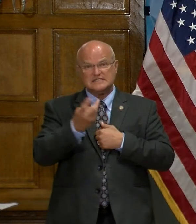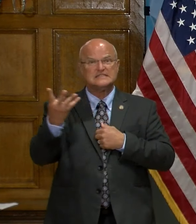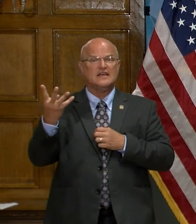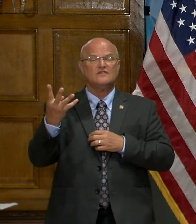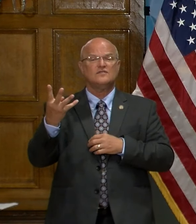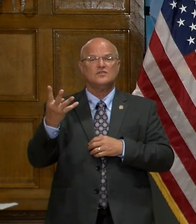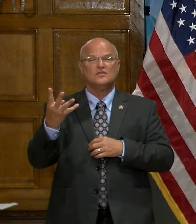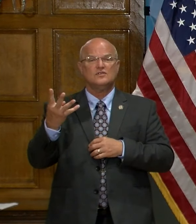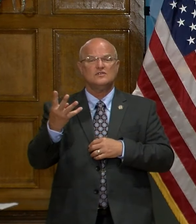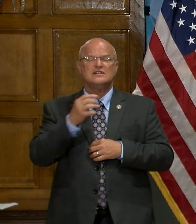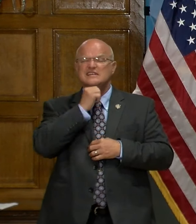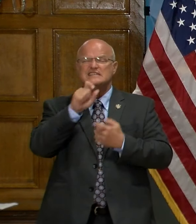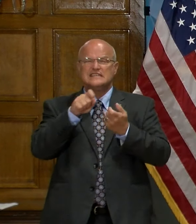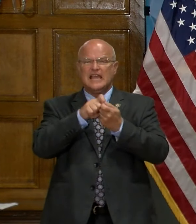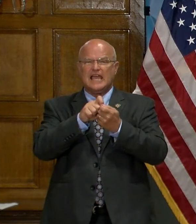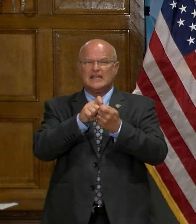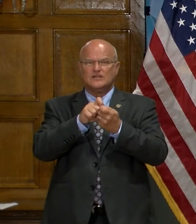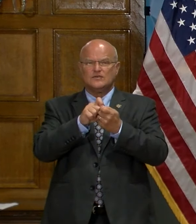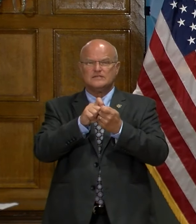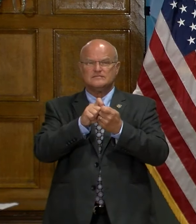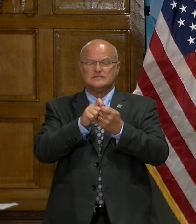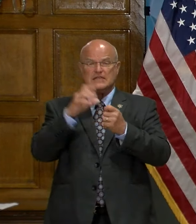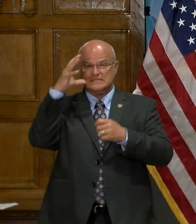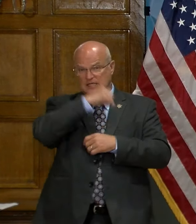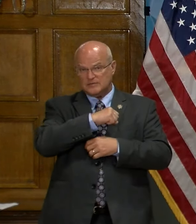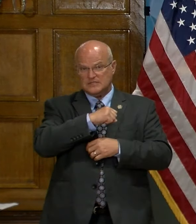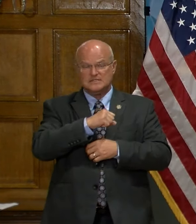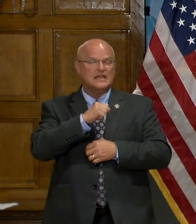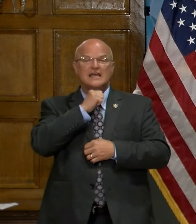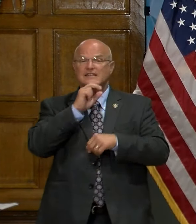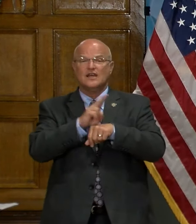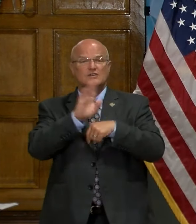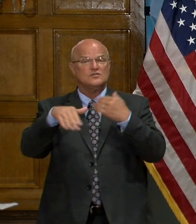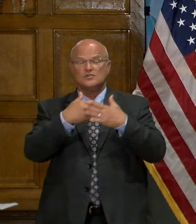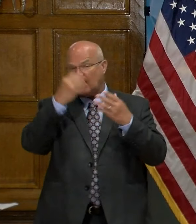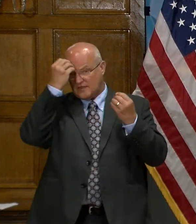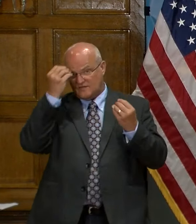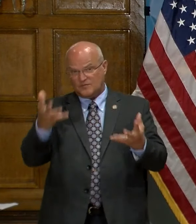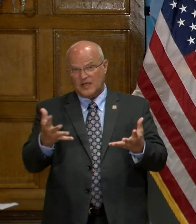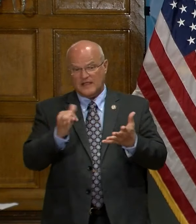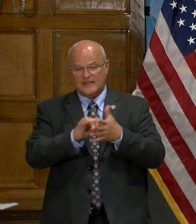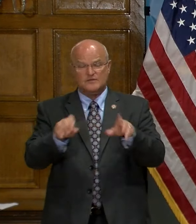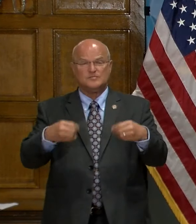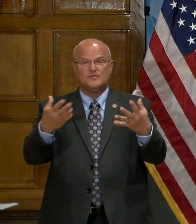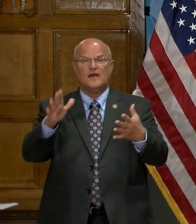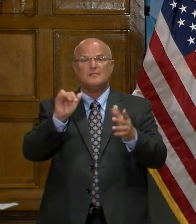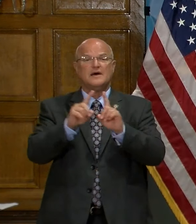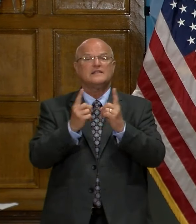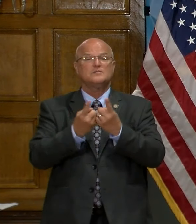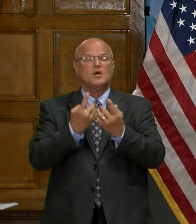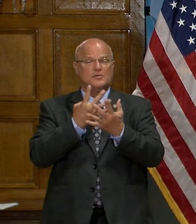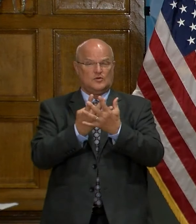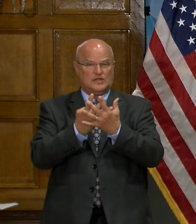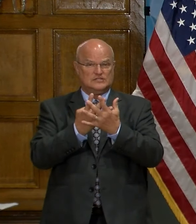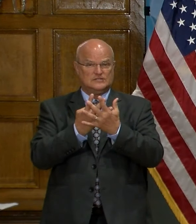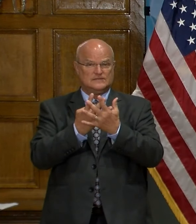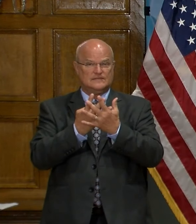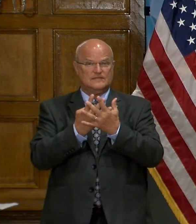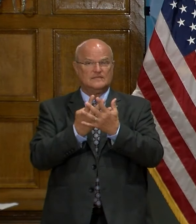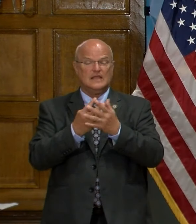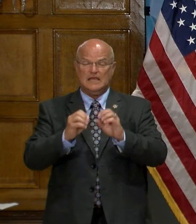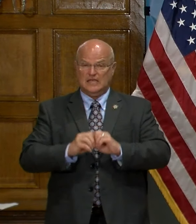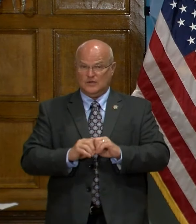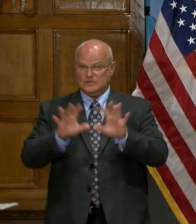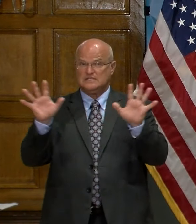of inaccurate assertions, and they did not use all the information that was provided by the Department of Corrections. It